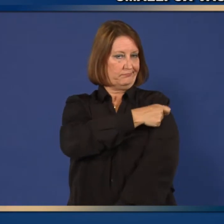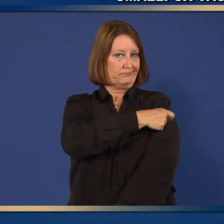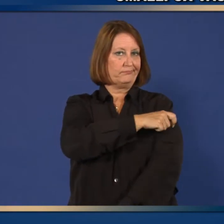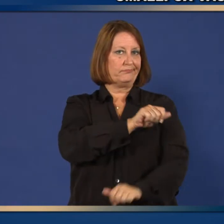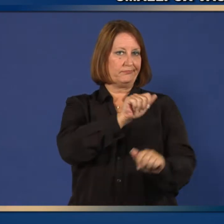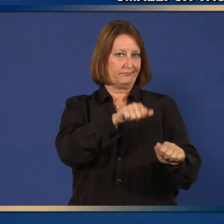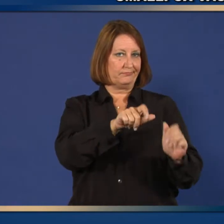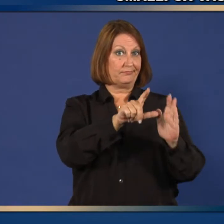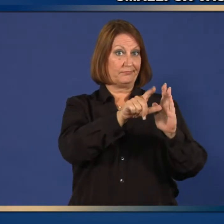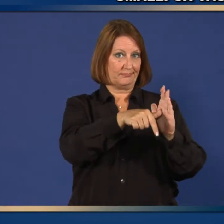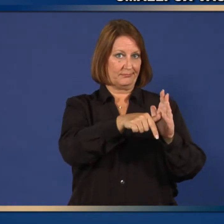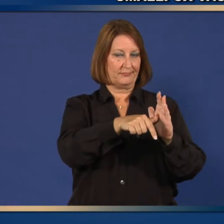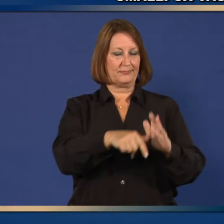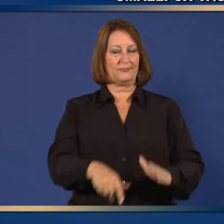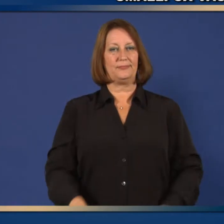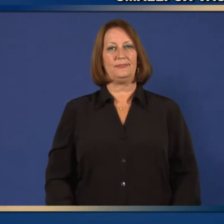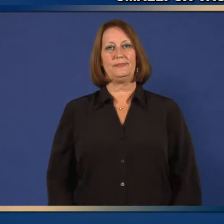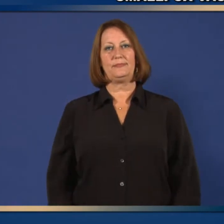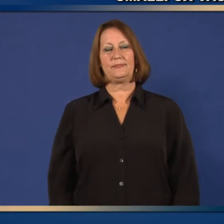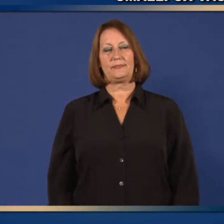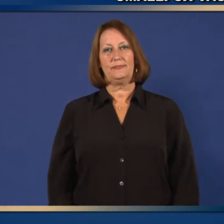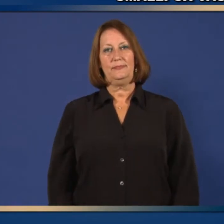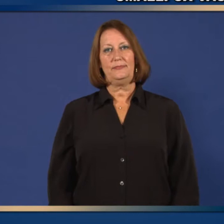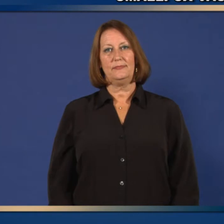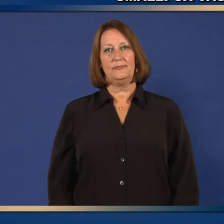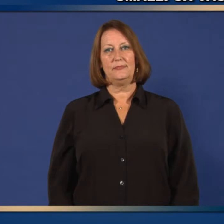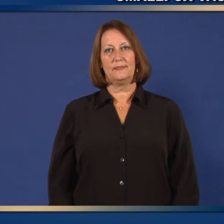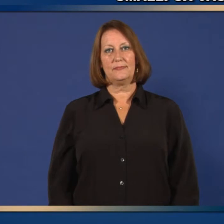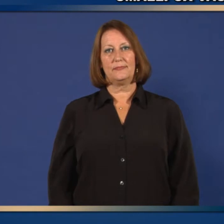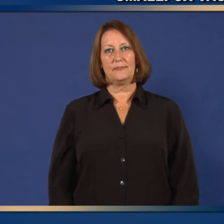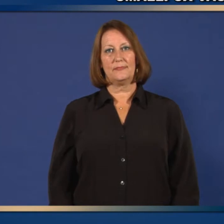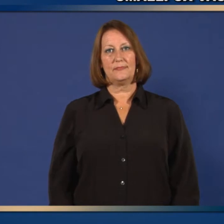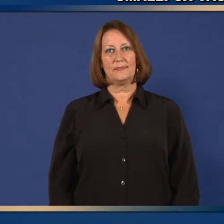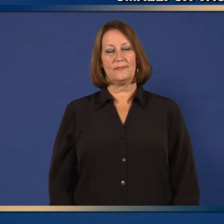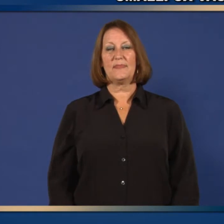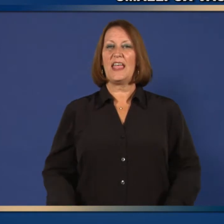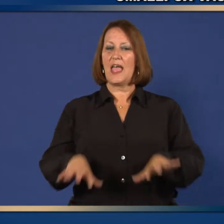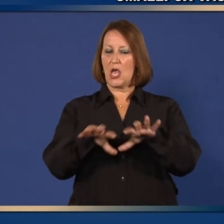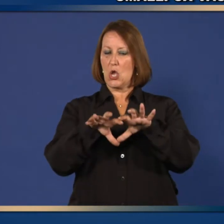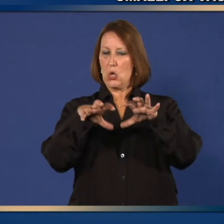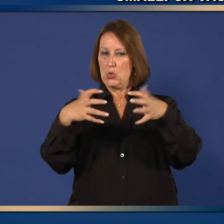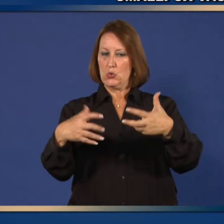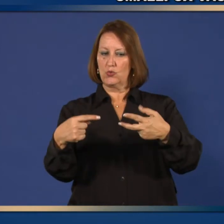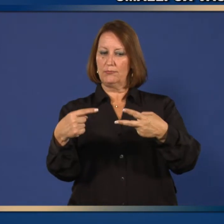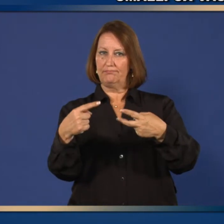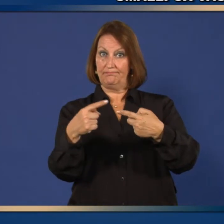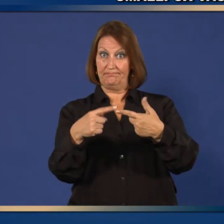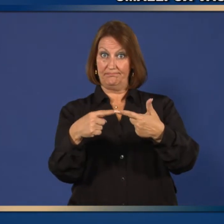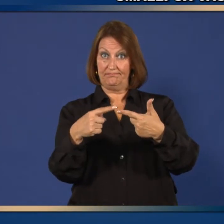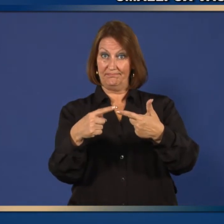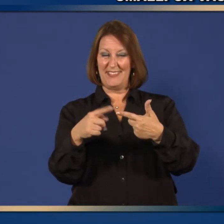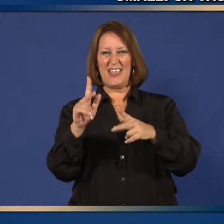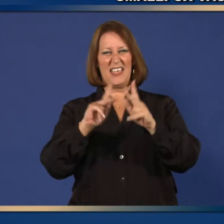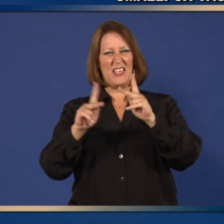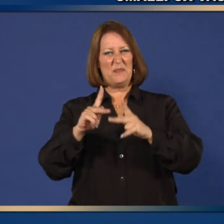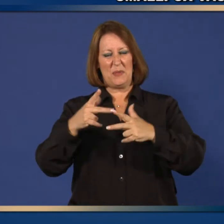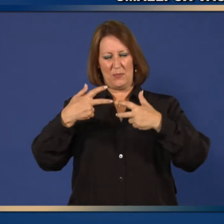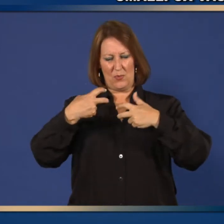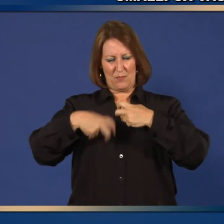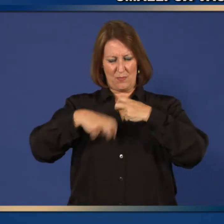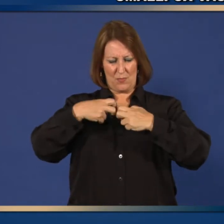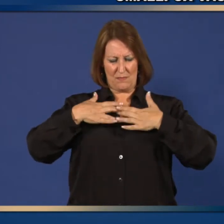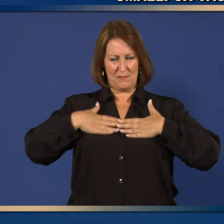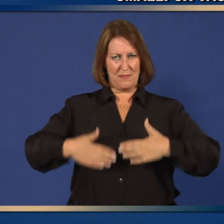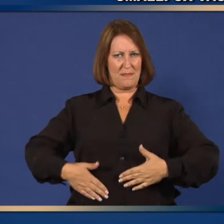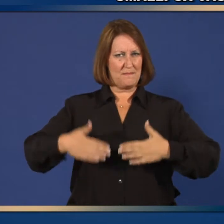if you have immune system problems. Rarely, when a person with a